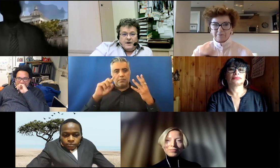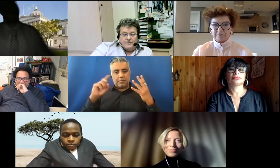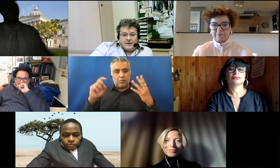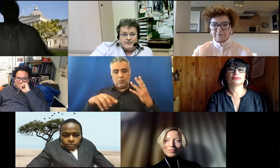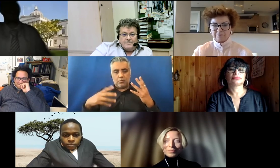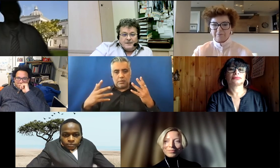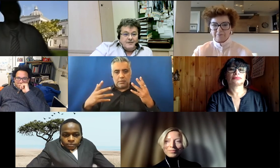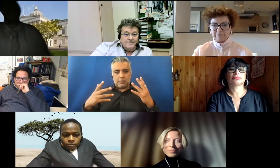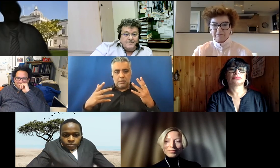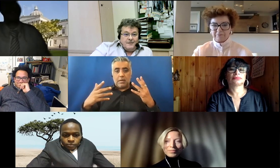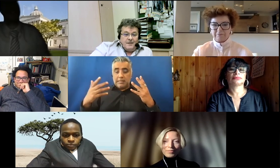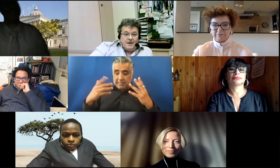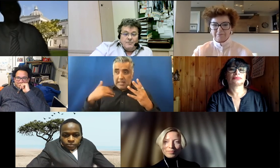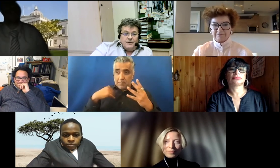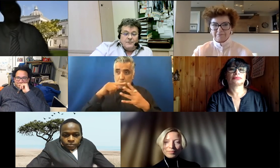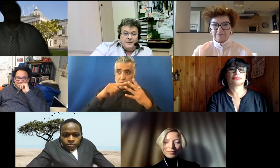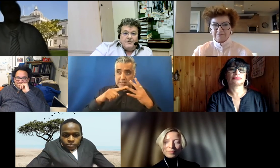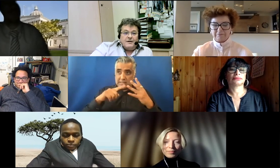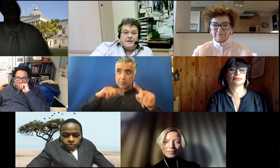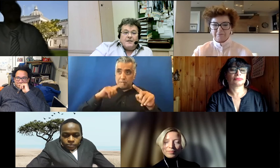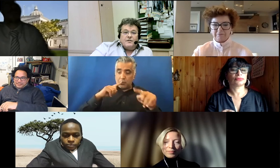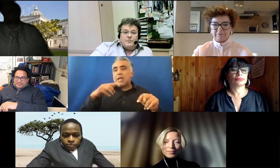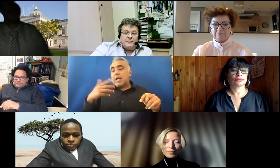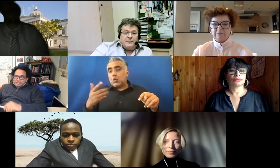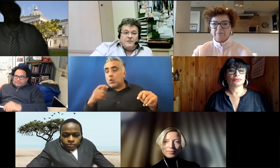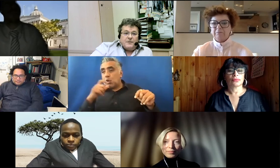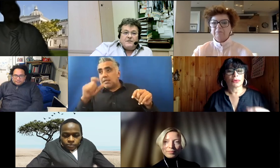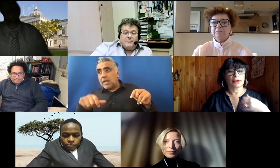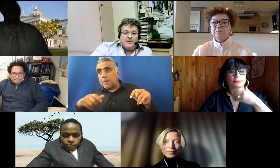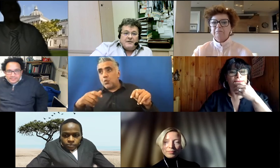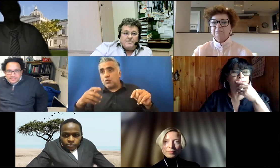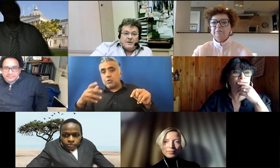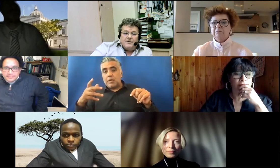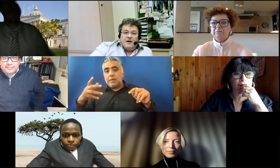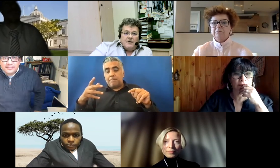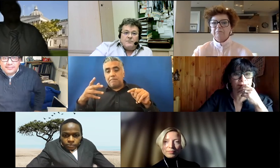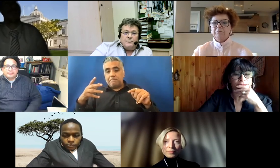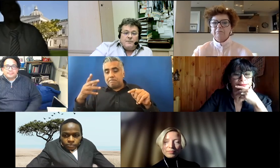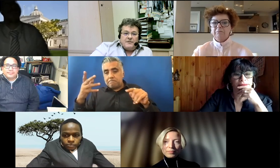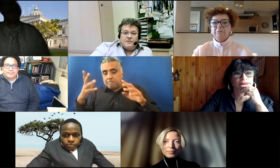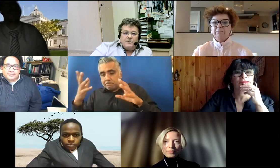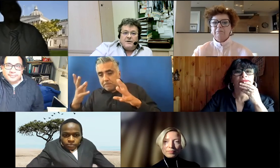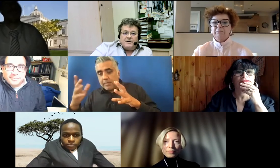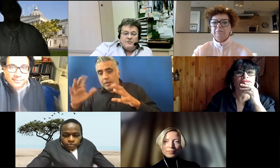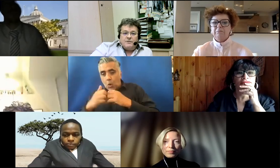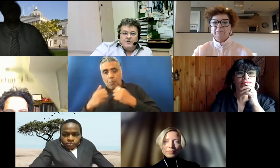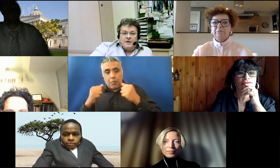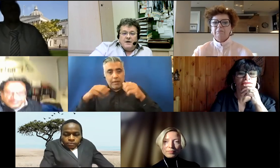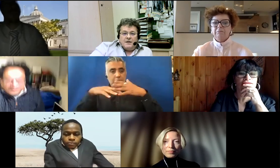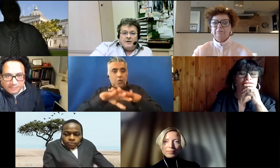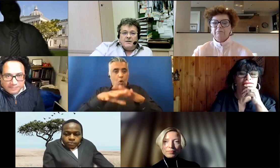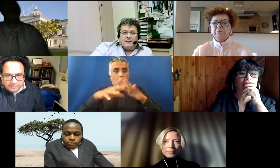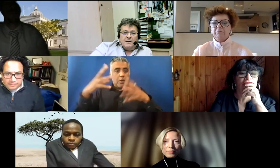Yeah, if we have that, then we don't need any special debate about how to mainstream or include